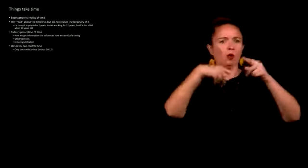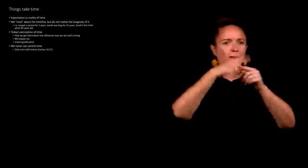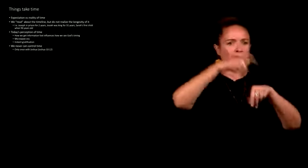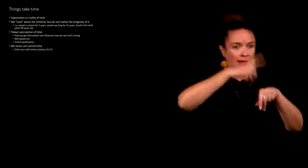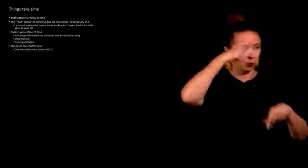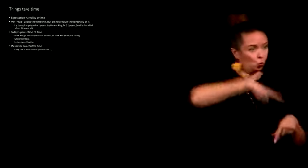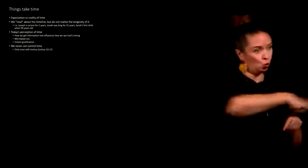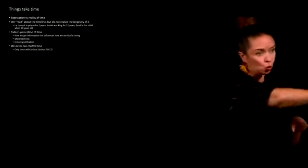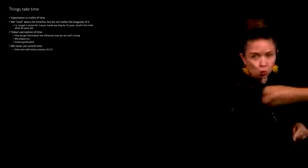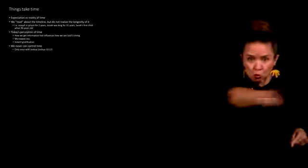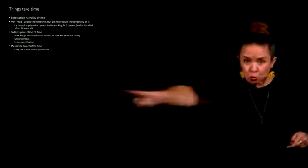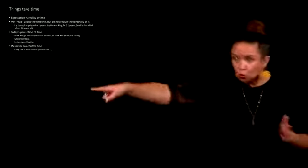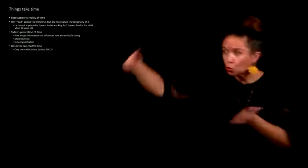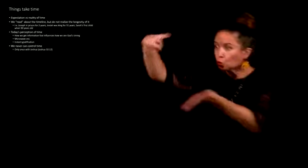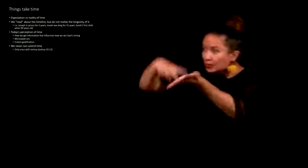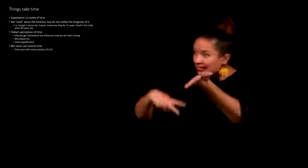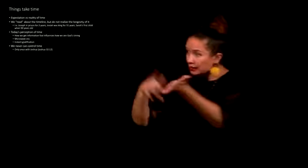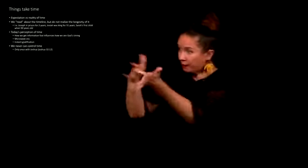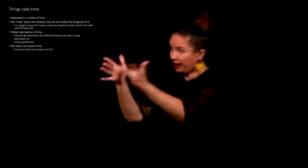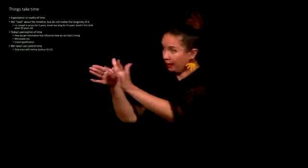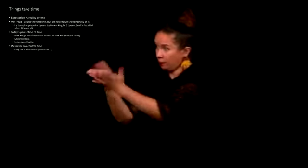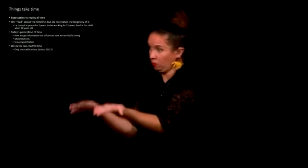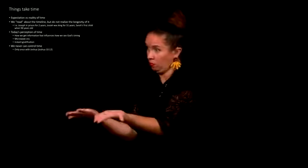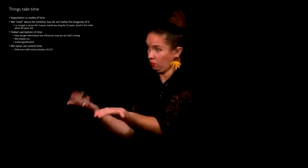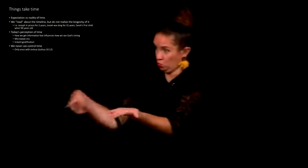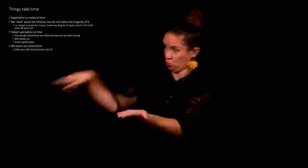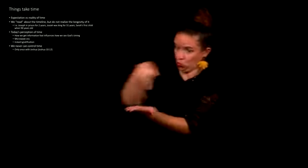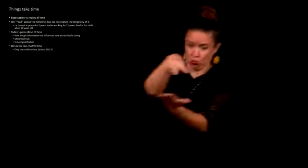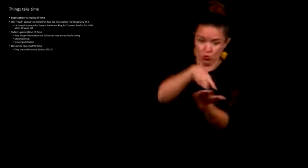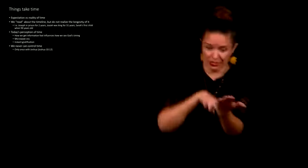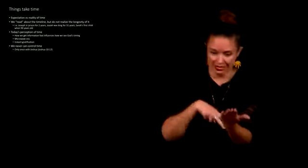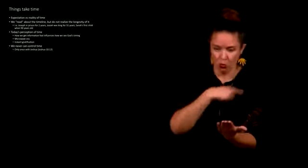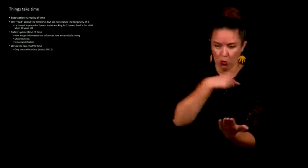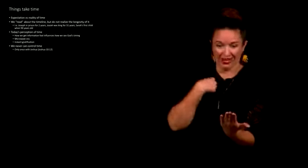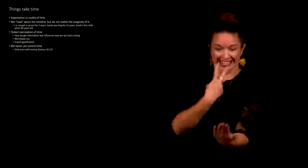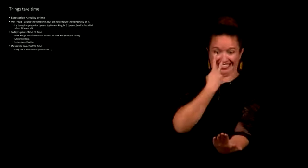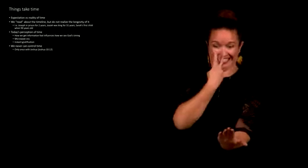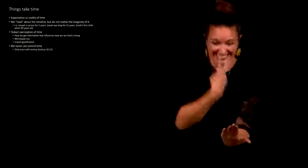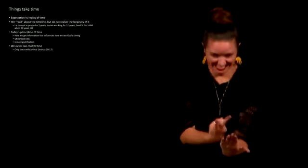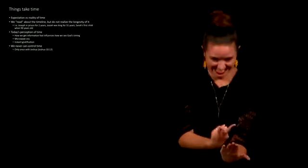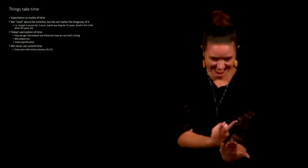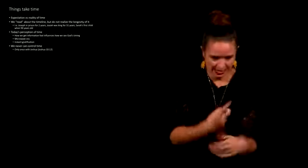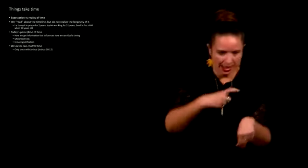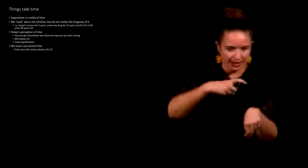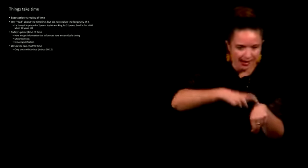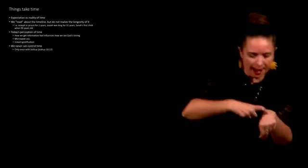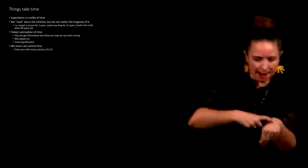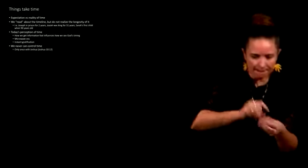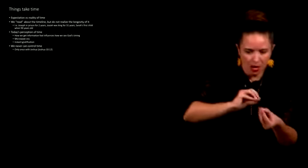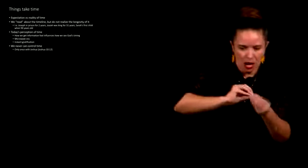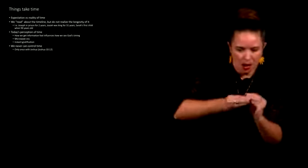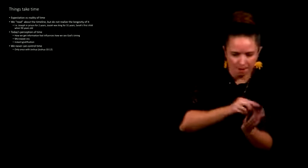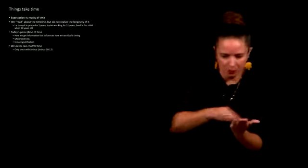All right, so why do I want to talk about time? Because when you're reading the Bible, we see